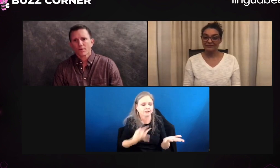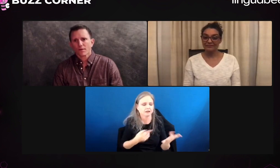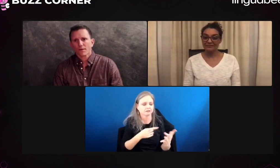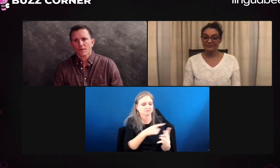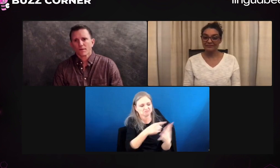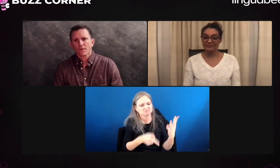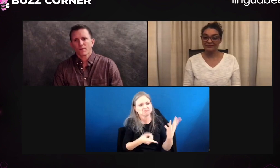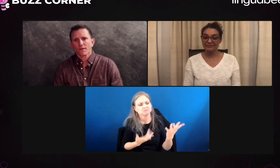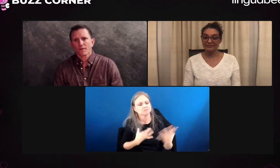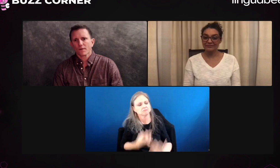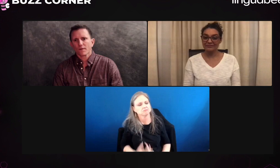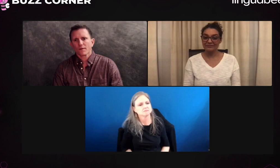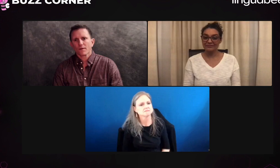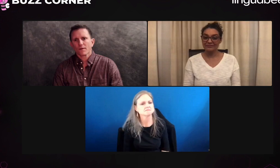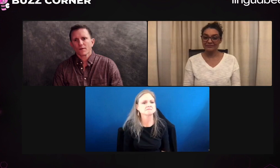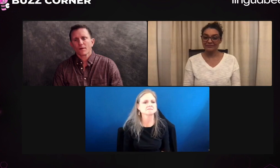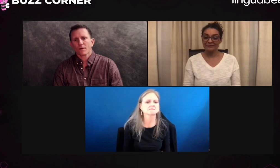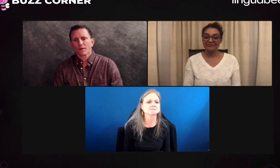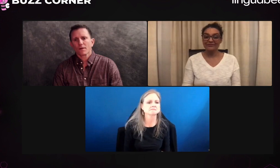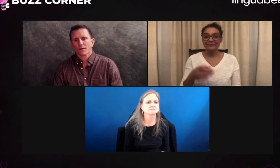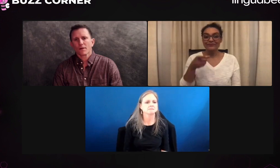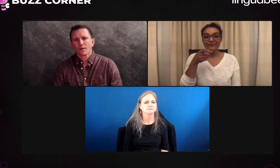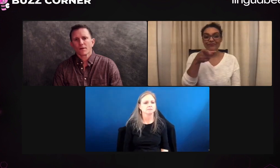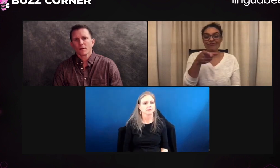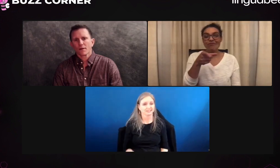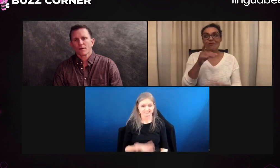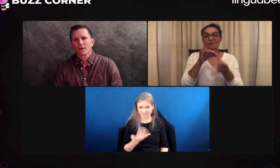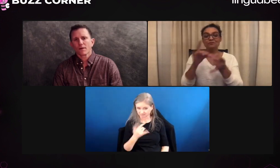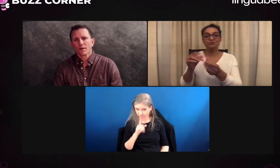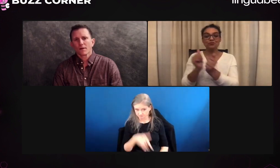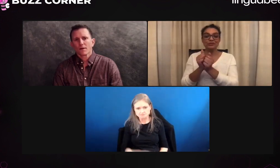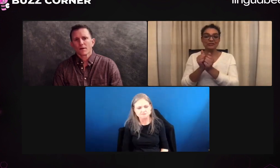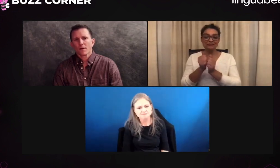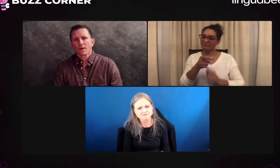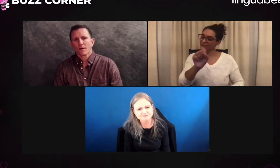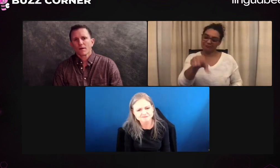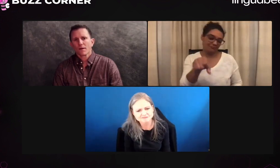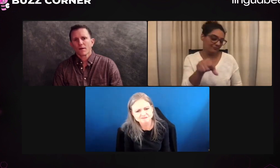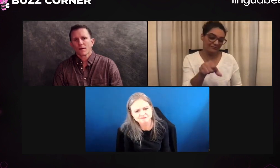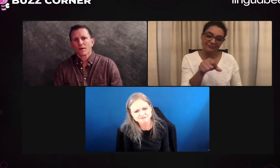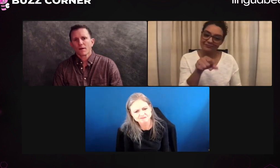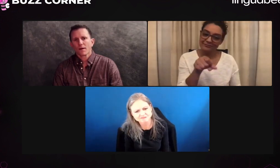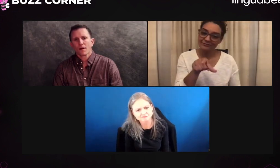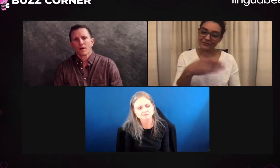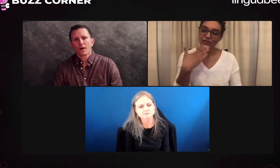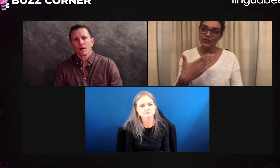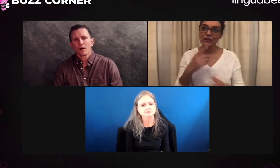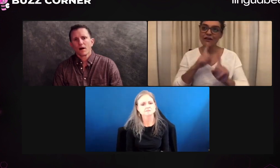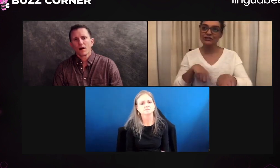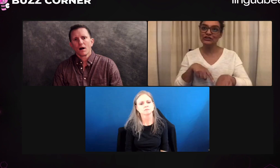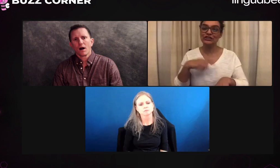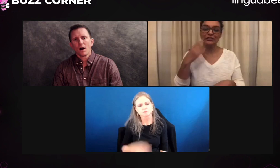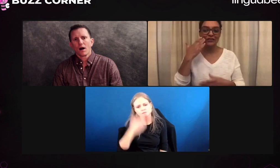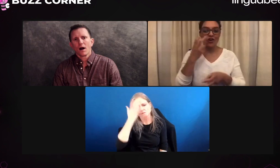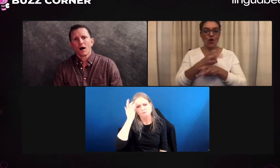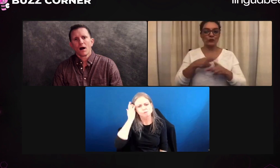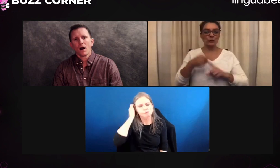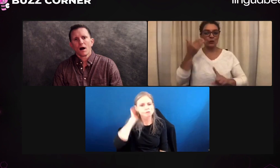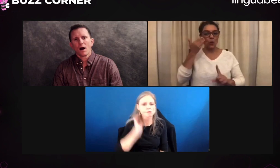had interpreters that I did like. I certainly had them in mind, but I did not request. Oh,